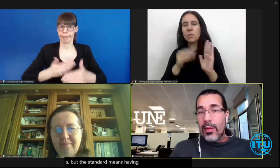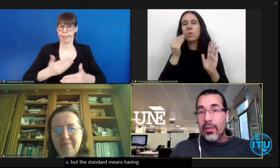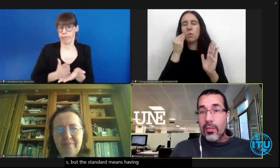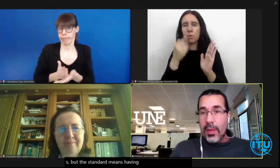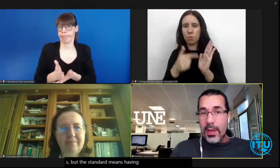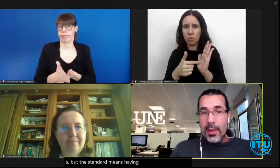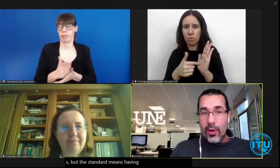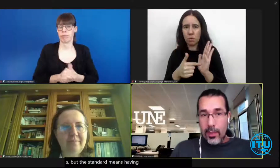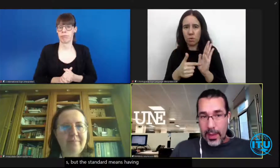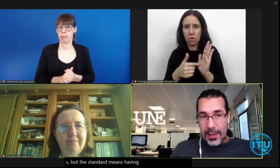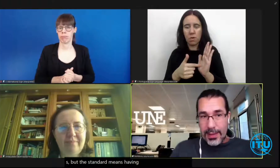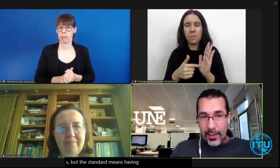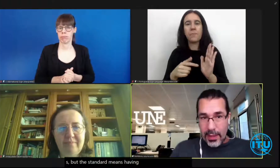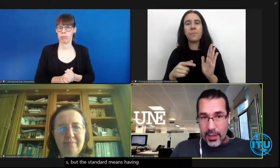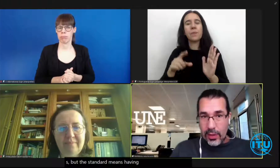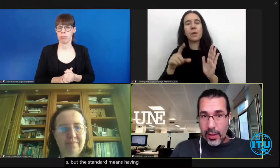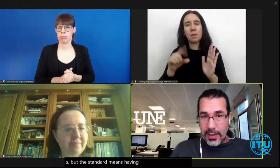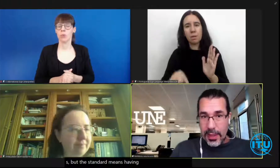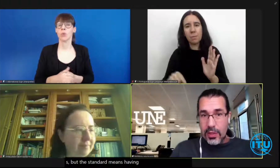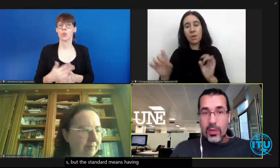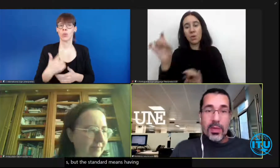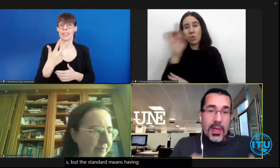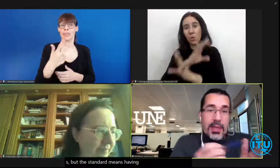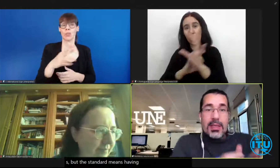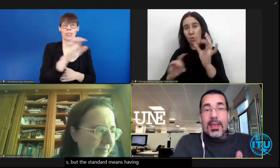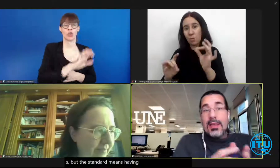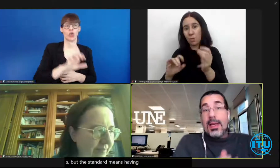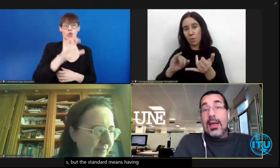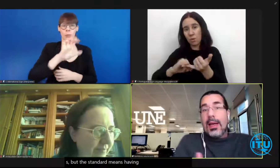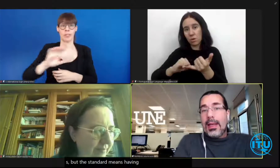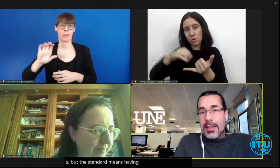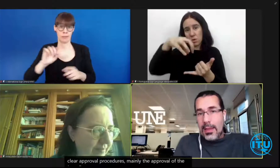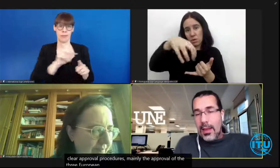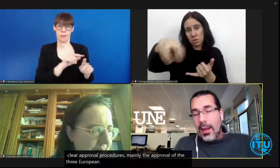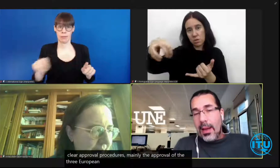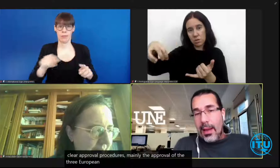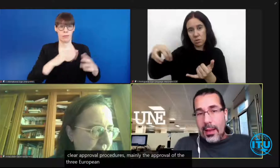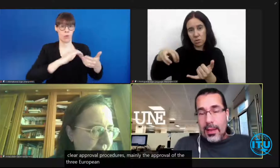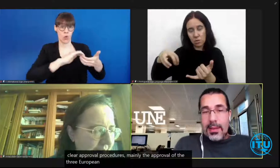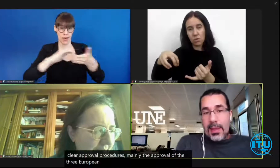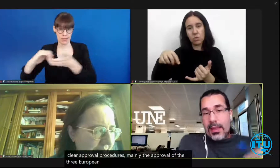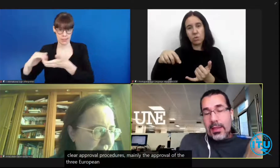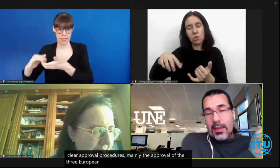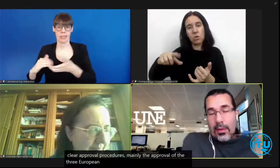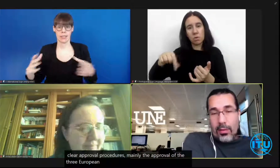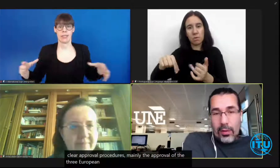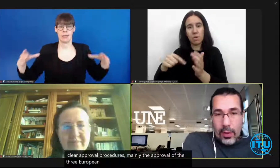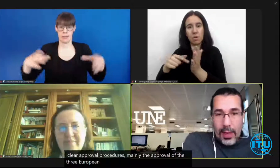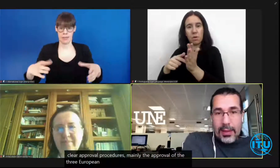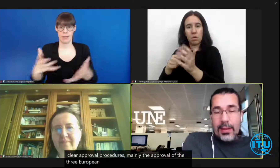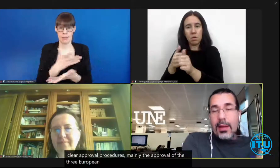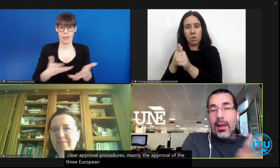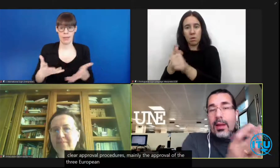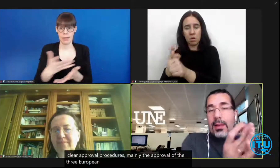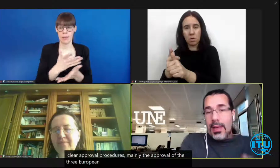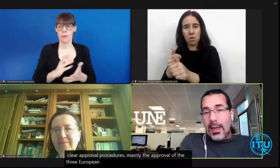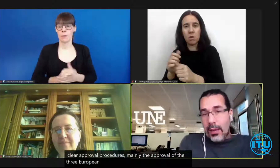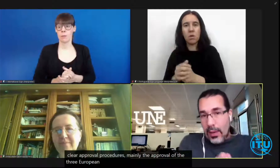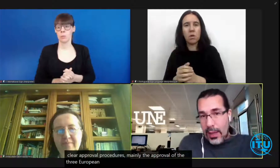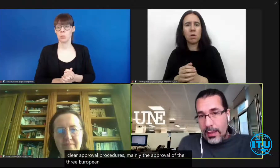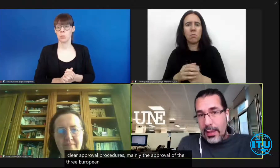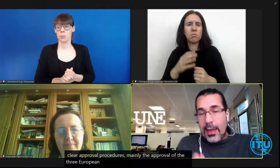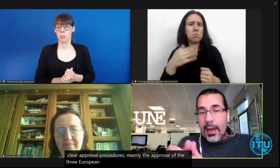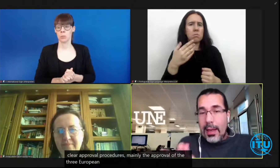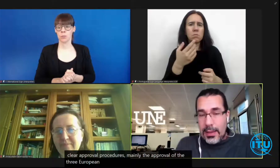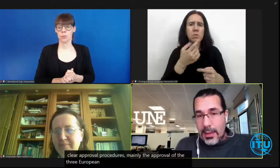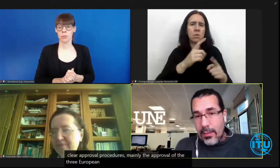approval of the 3 European standardization organizations, which are Sensenelec and ETSI, SENES on non-electrical, Senelec